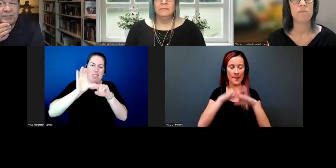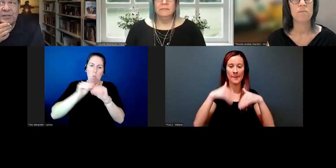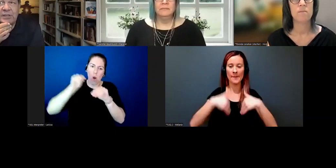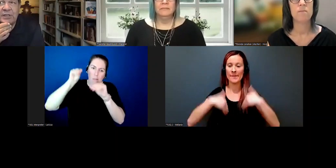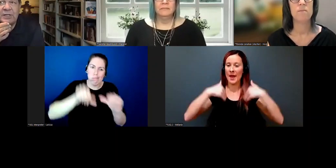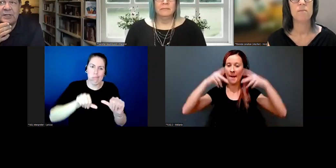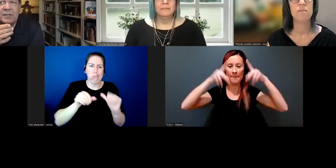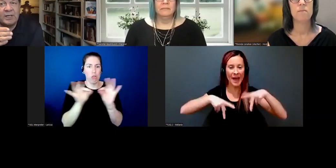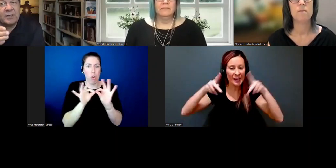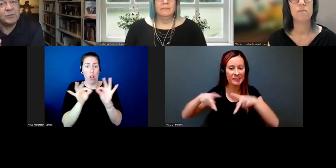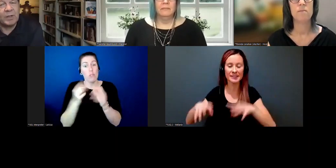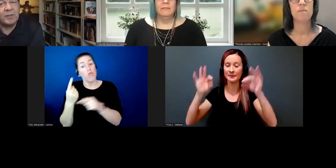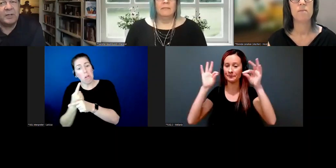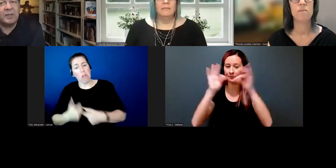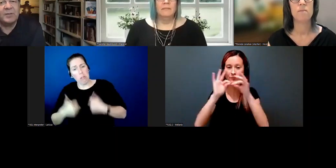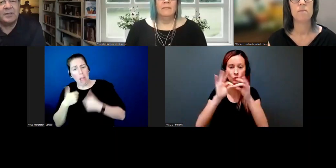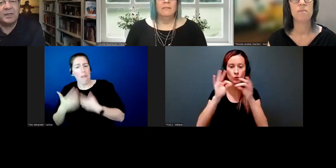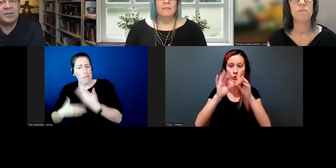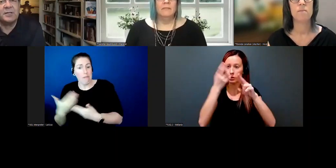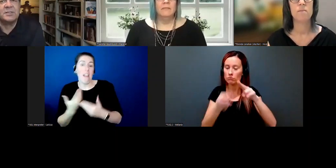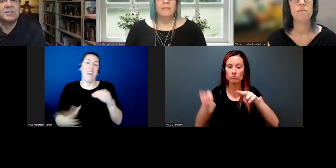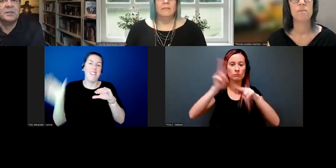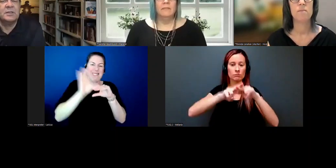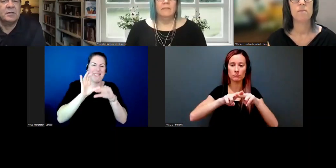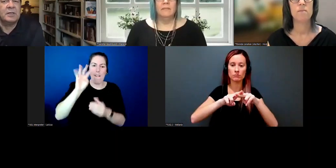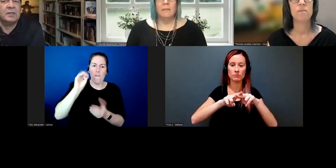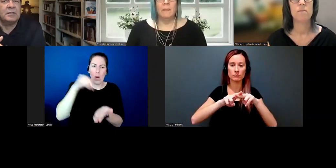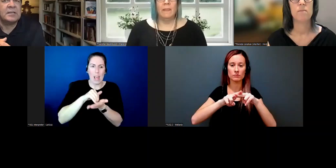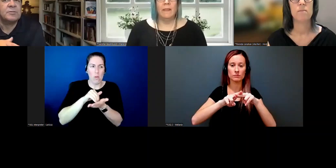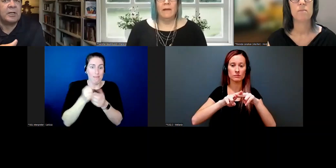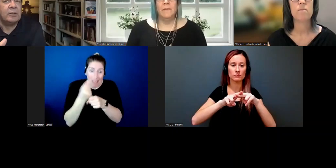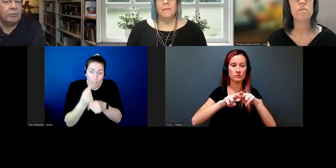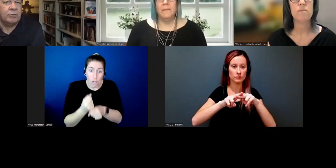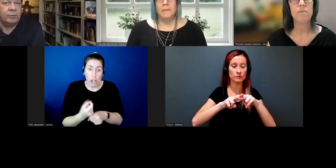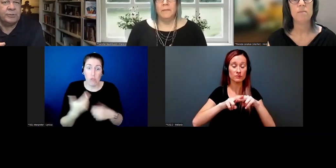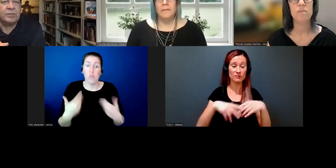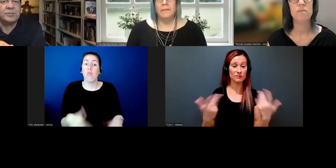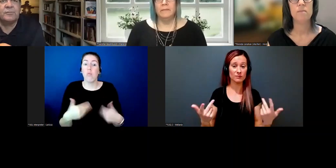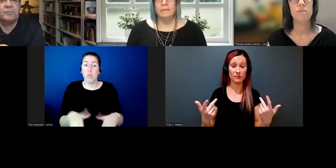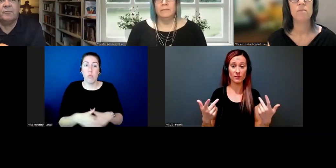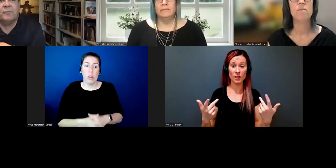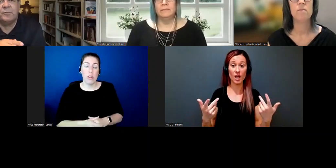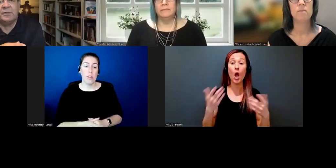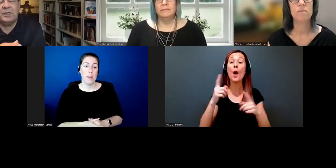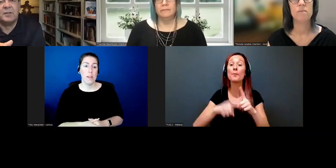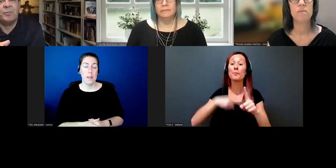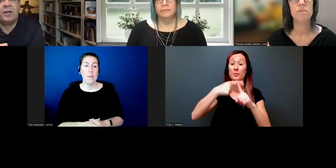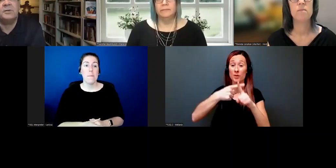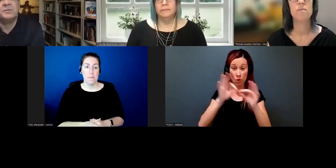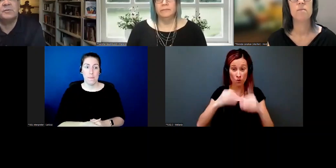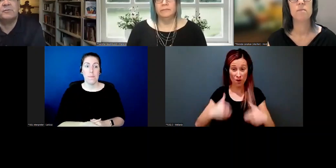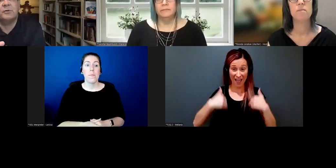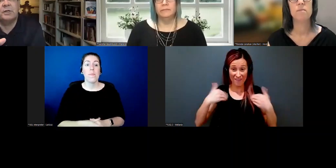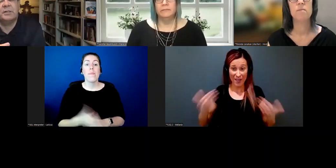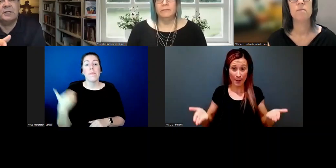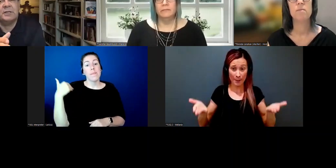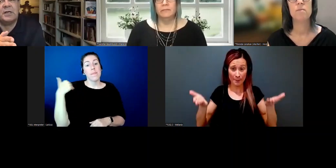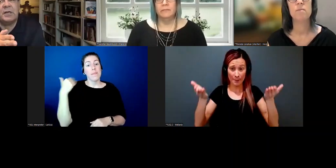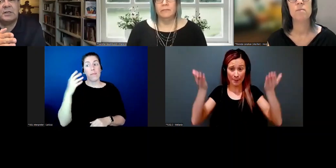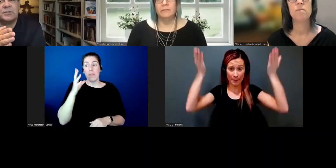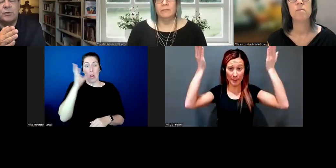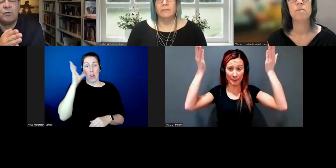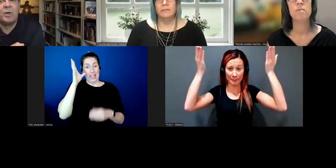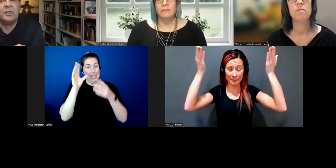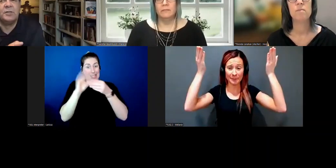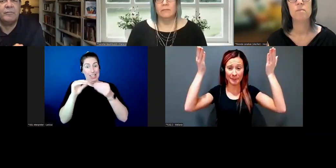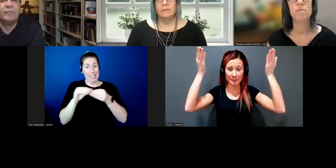cost. That is one thing, but the other is, and that's what I heard also from the other parents before, there are